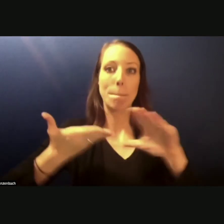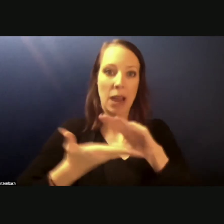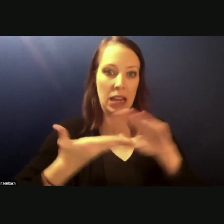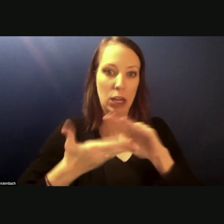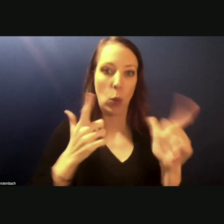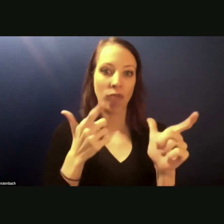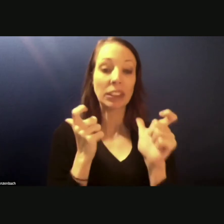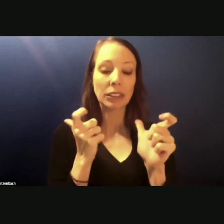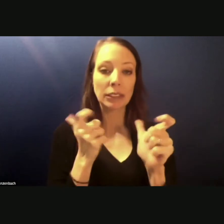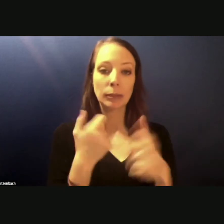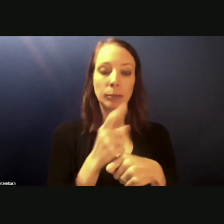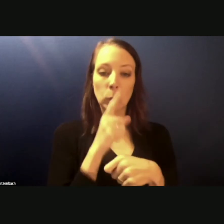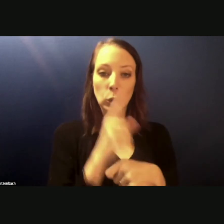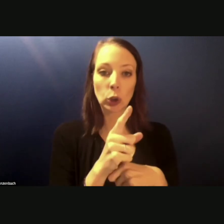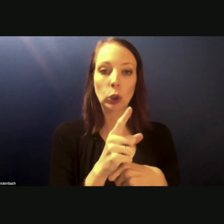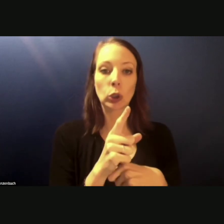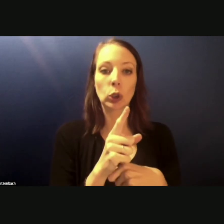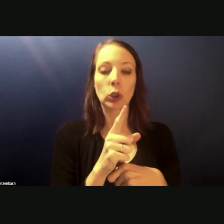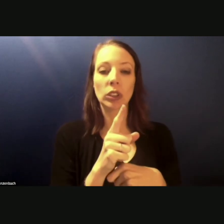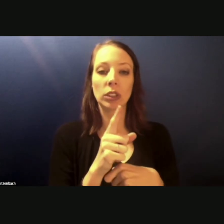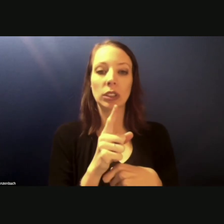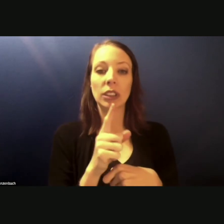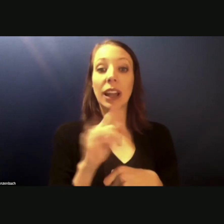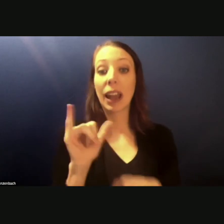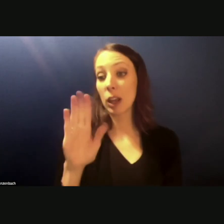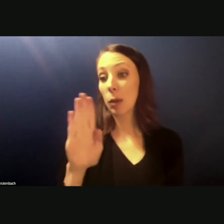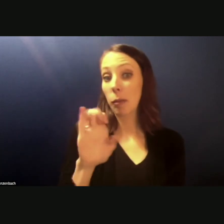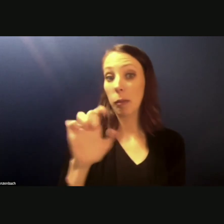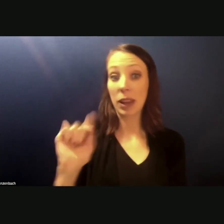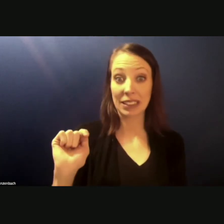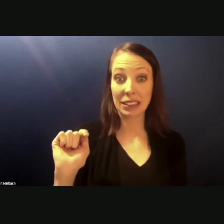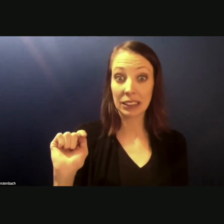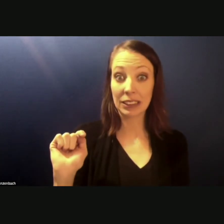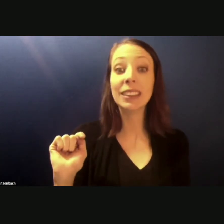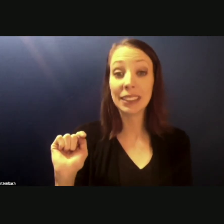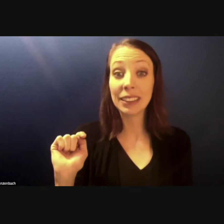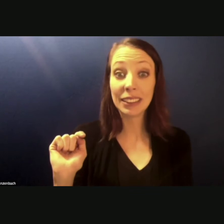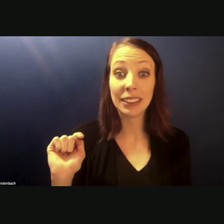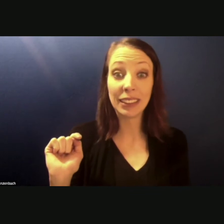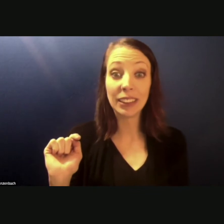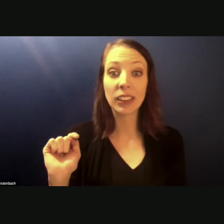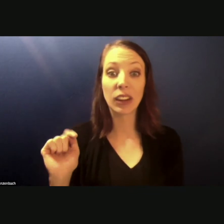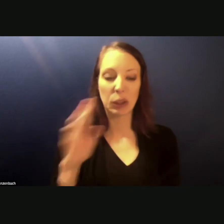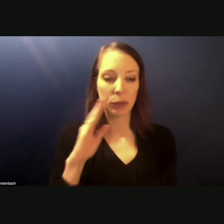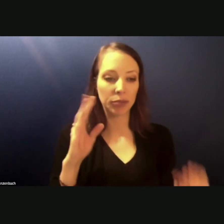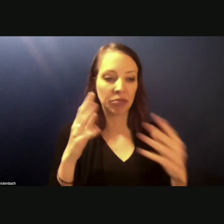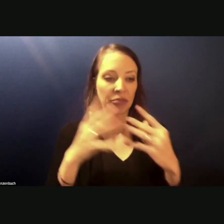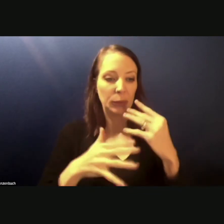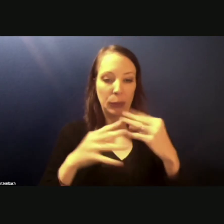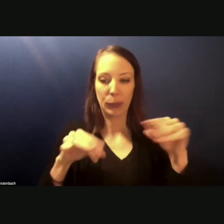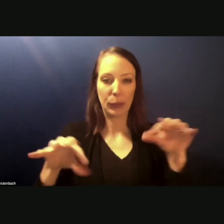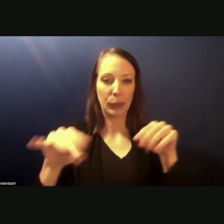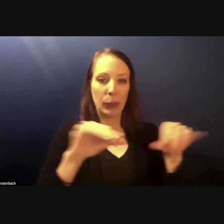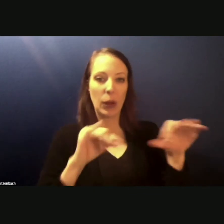keep in mind, like if they're really seafood, like the beets, they kind of run and they get color kind of